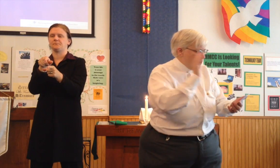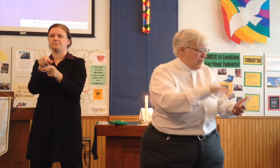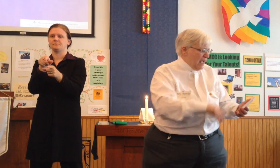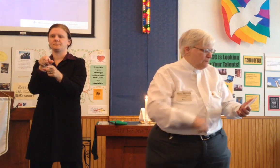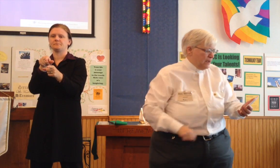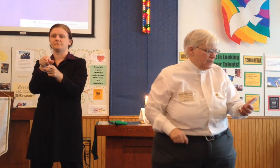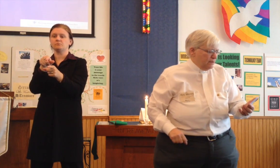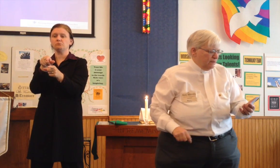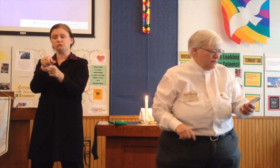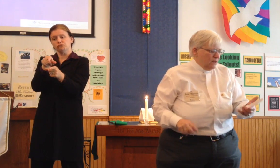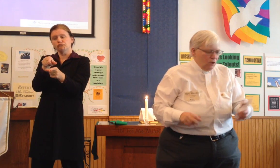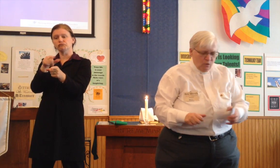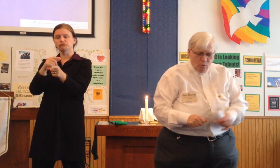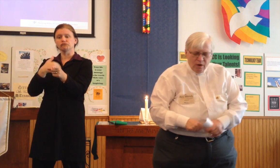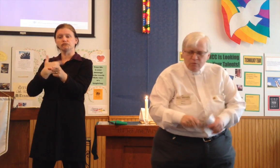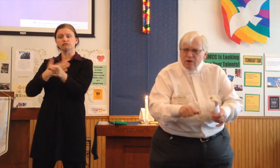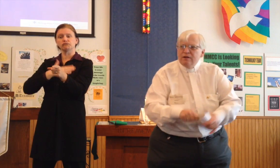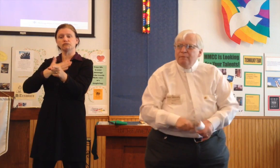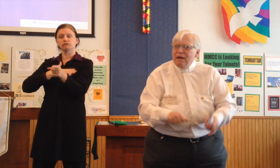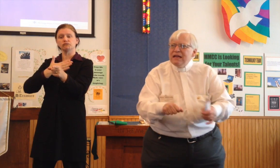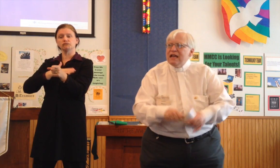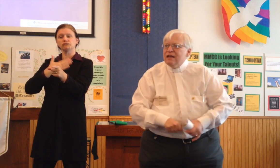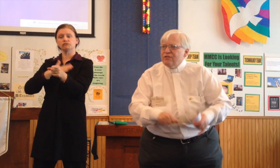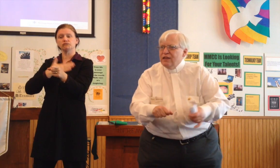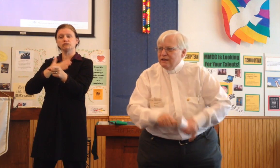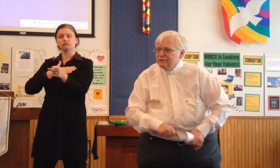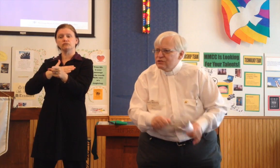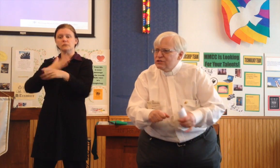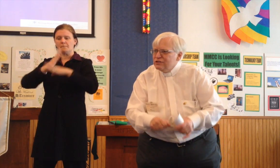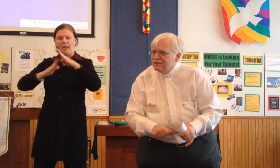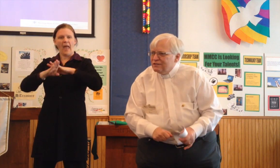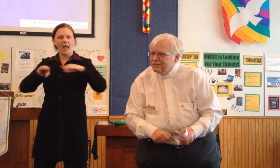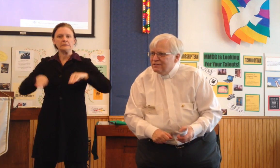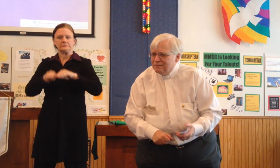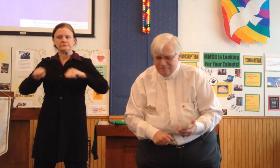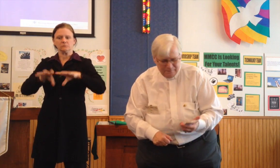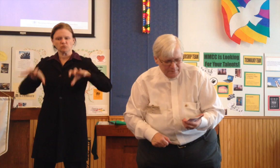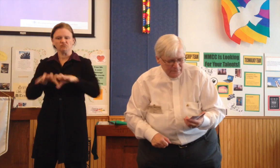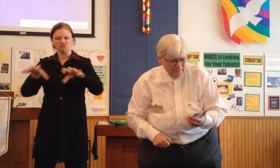out that we're happy when we're making things.